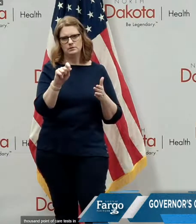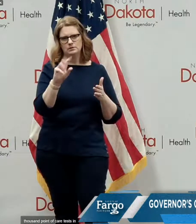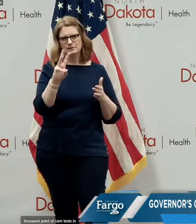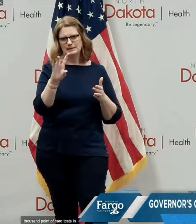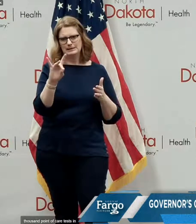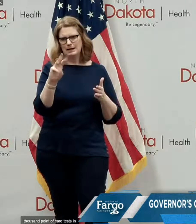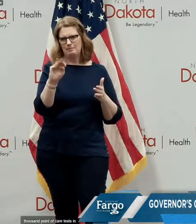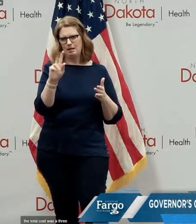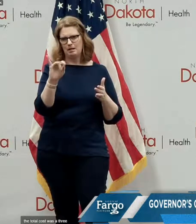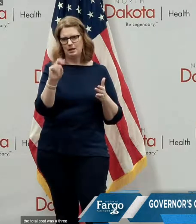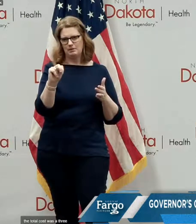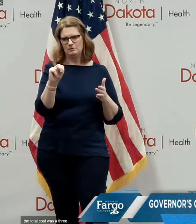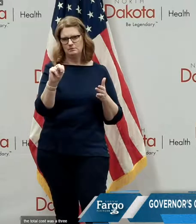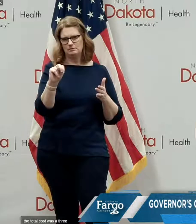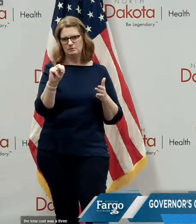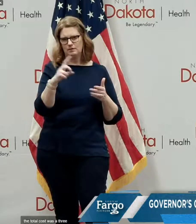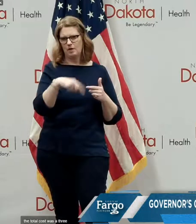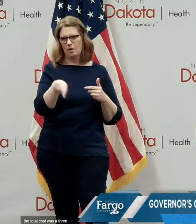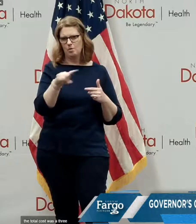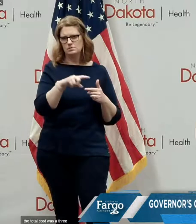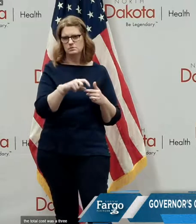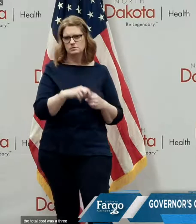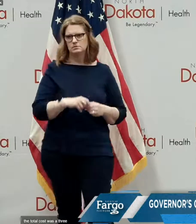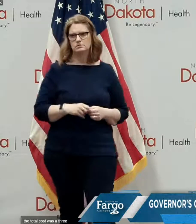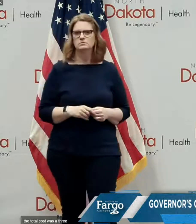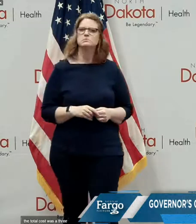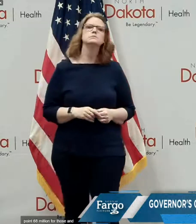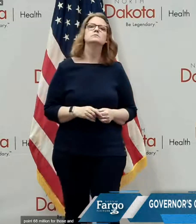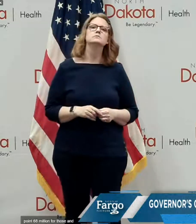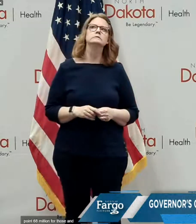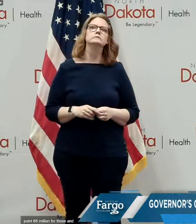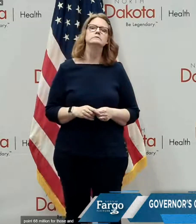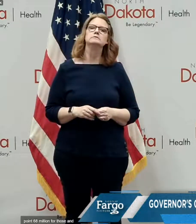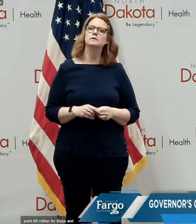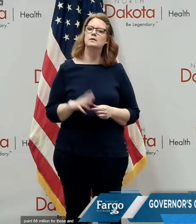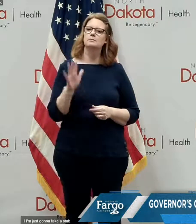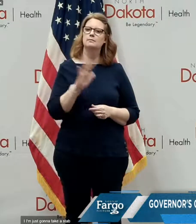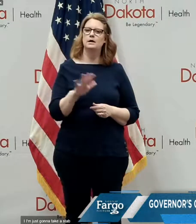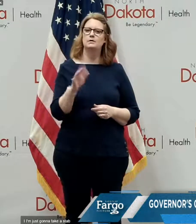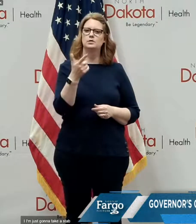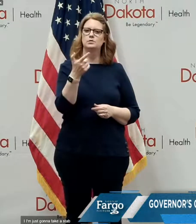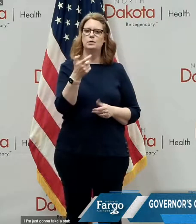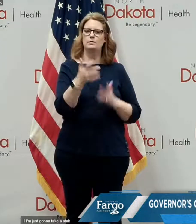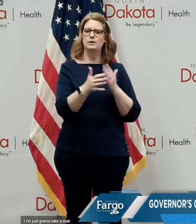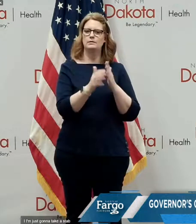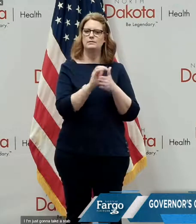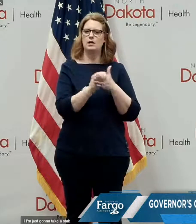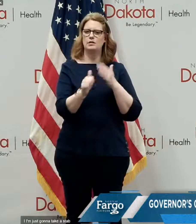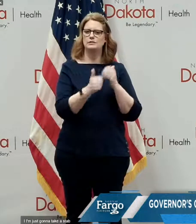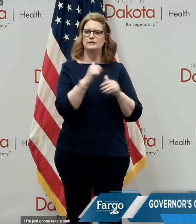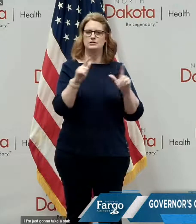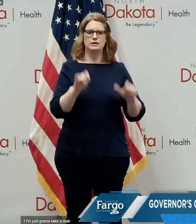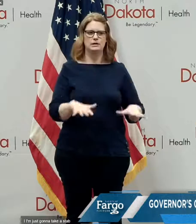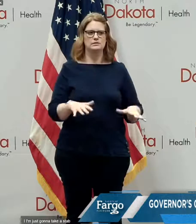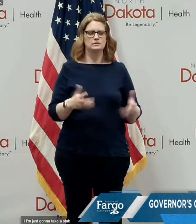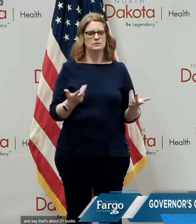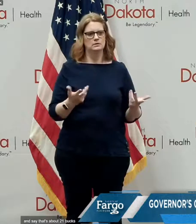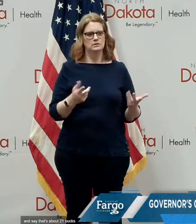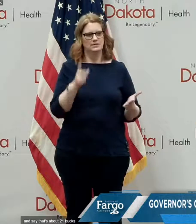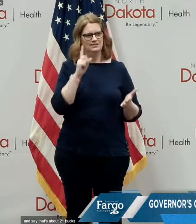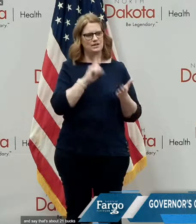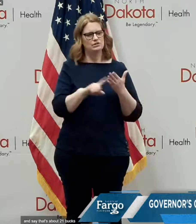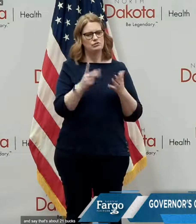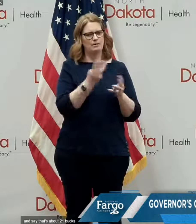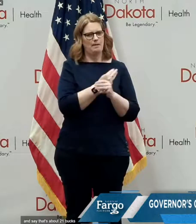3.68 million for those, and I'm just going to take a stab and say that's about $21 a test. Someone will have to check my math,